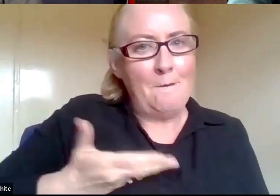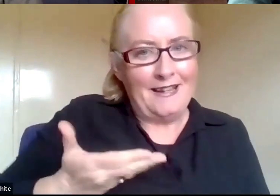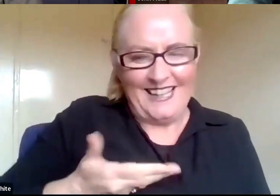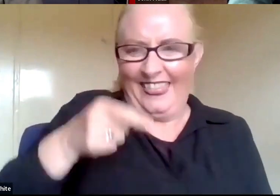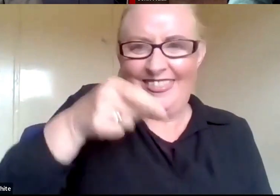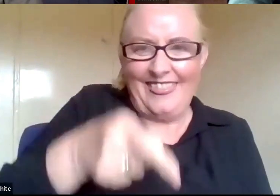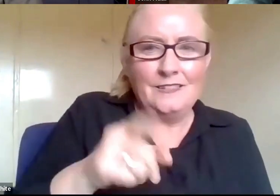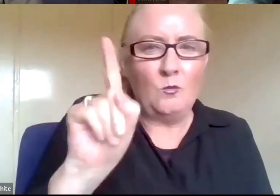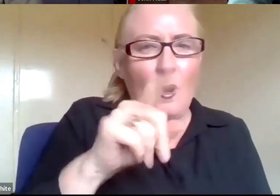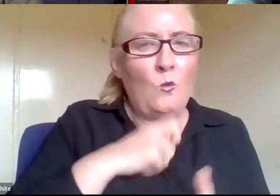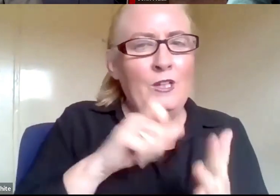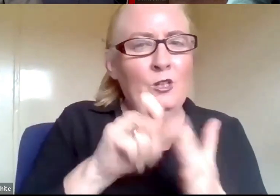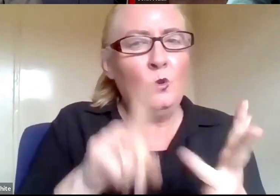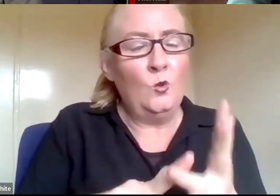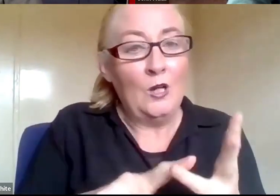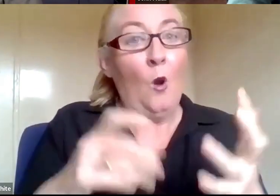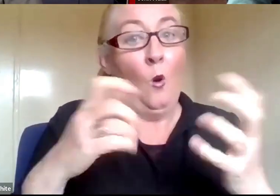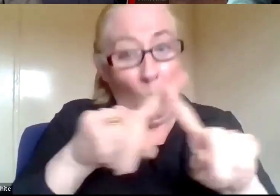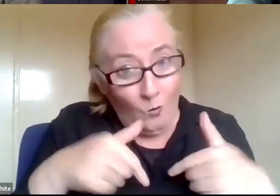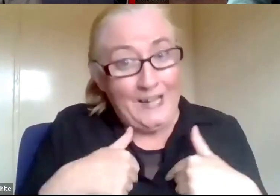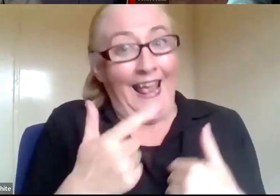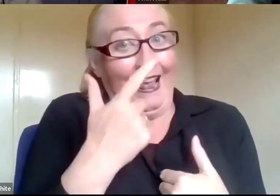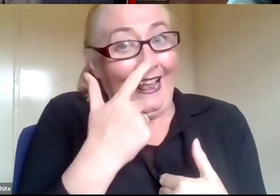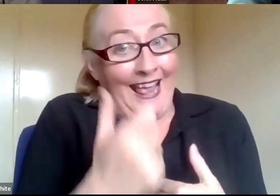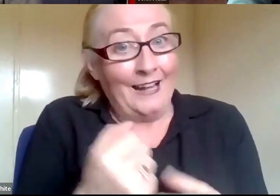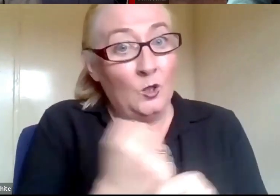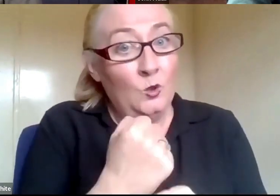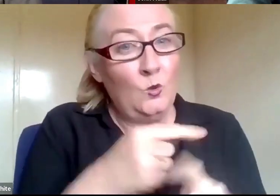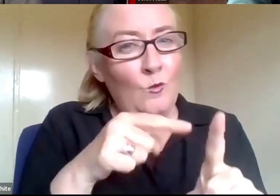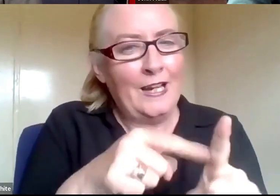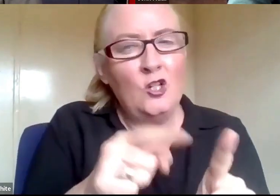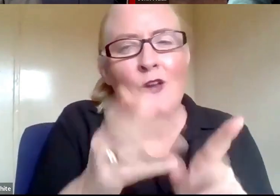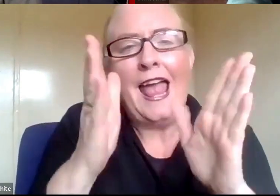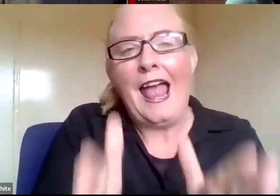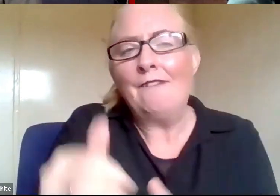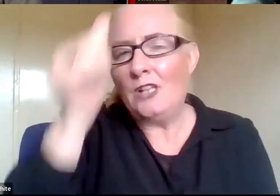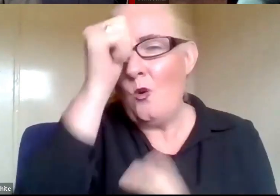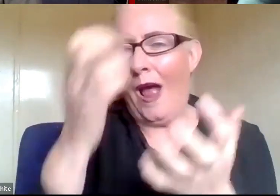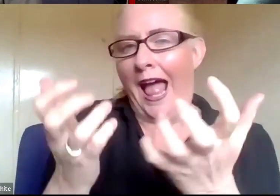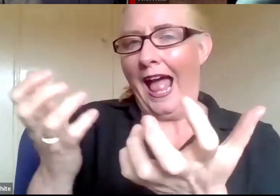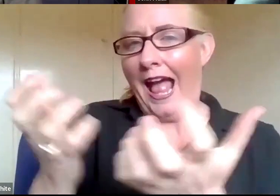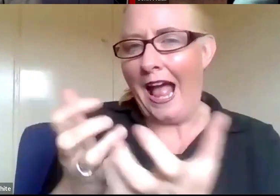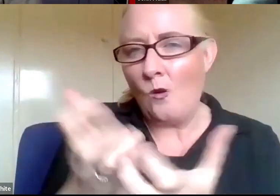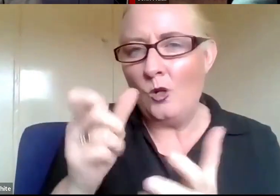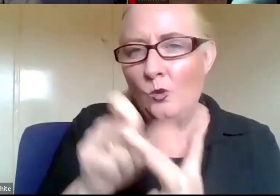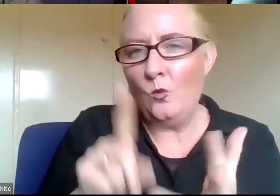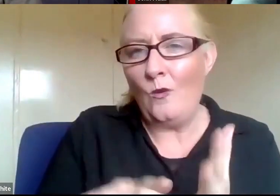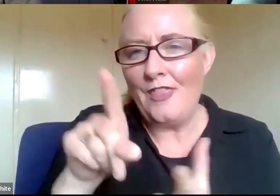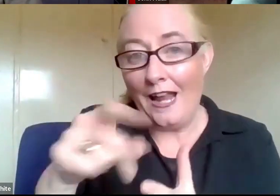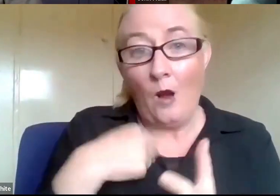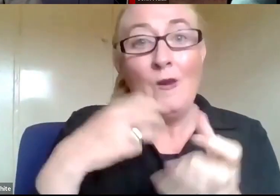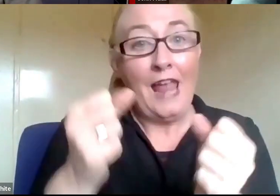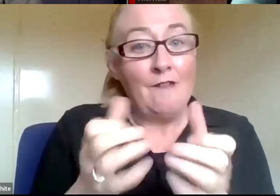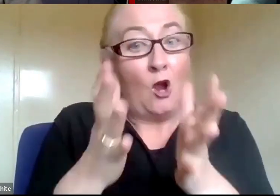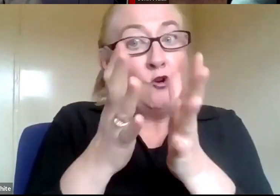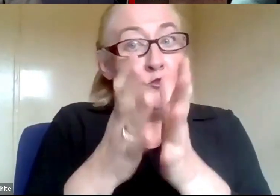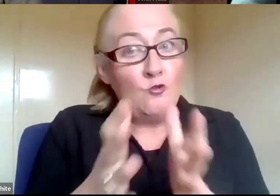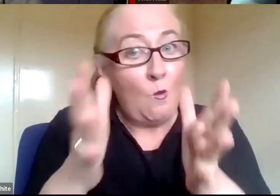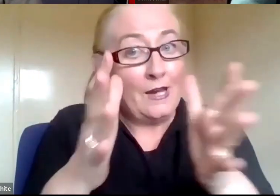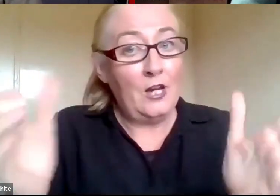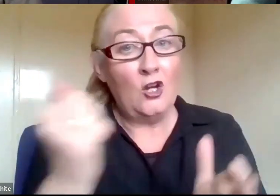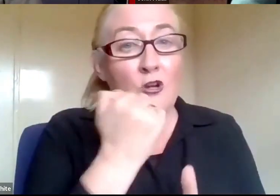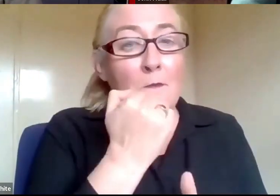know-how to do it. And we have a growing number of people who realize the importance of this and